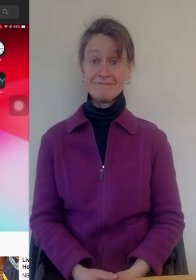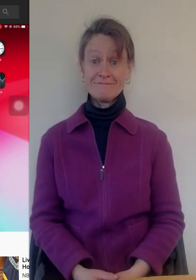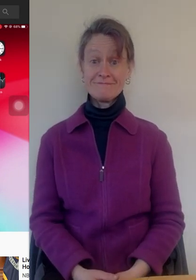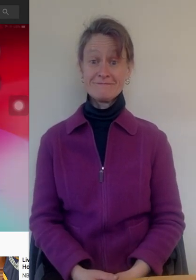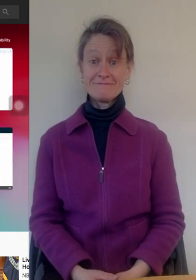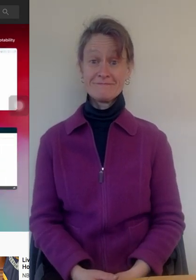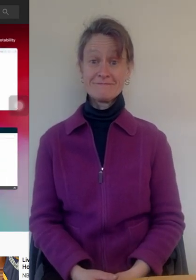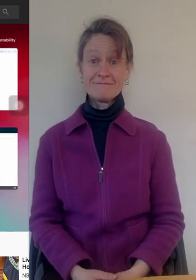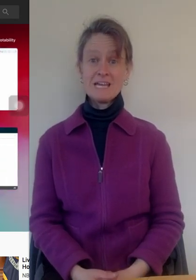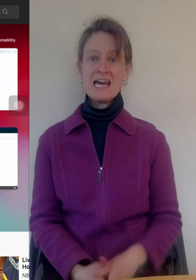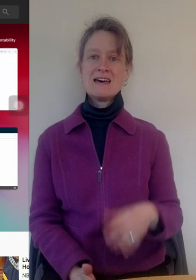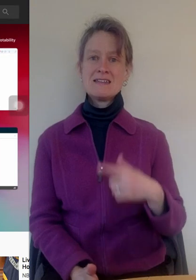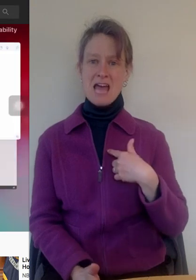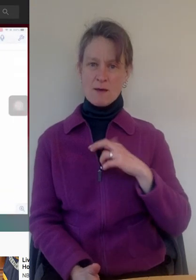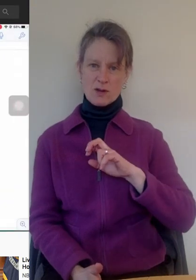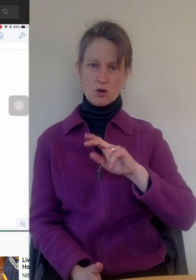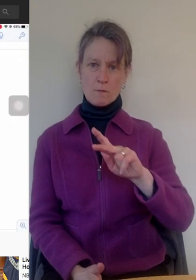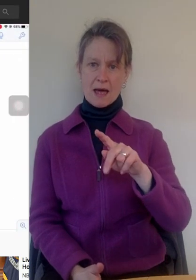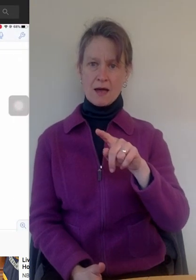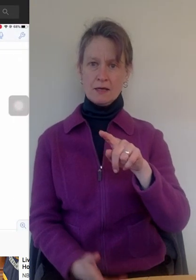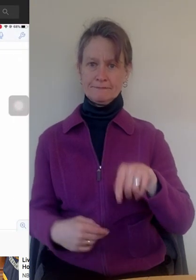So I'm going to go back.